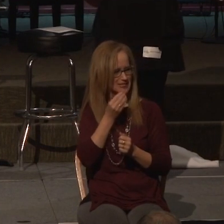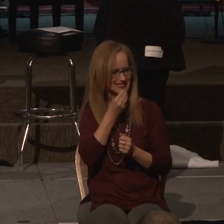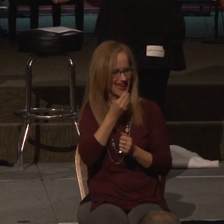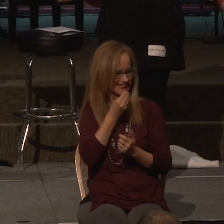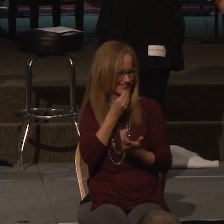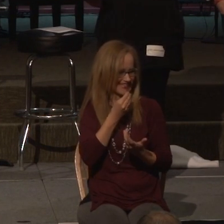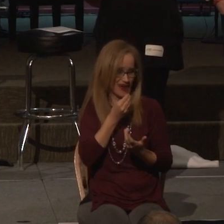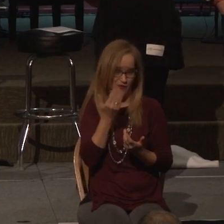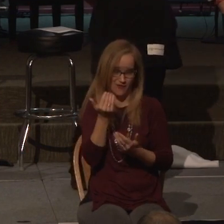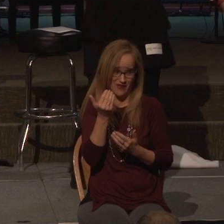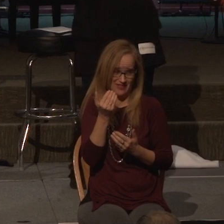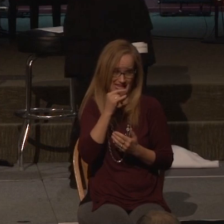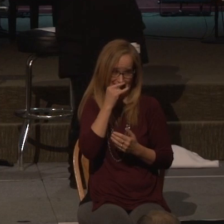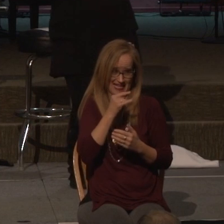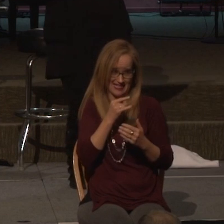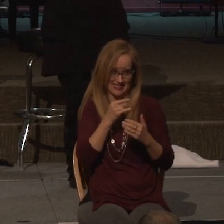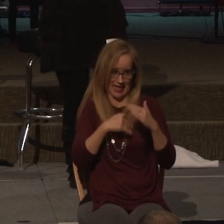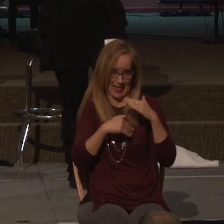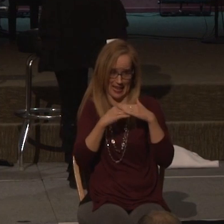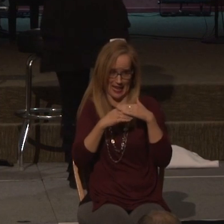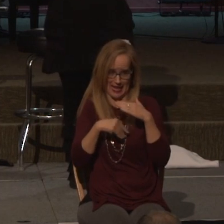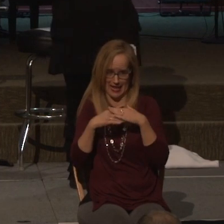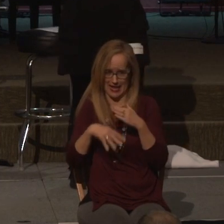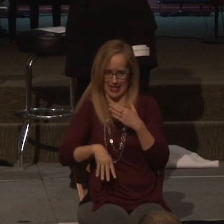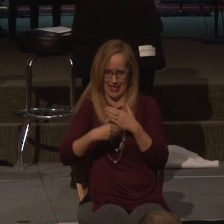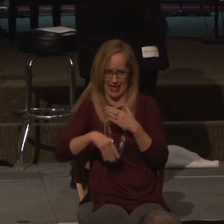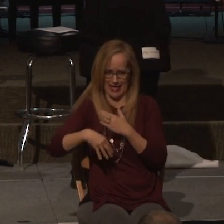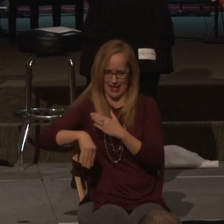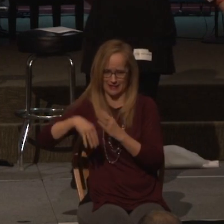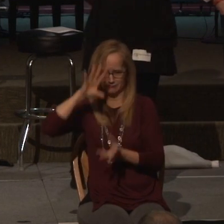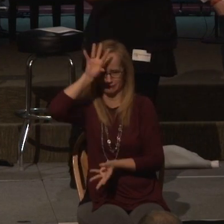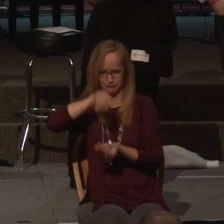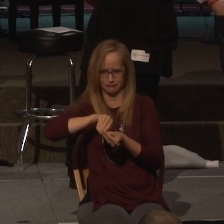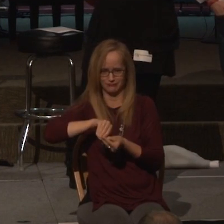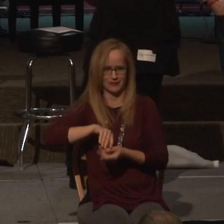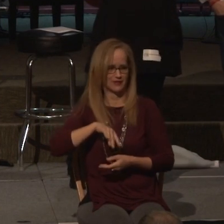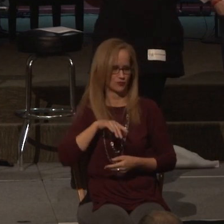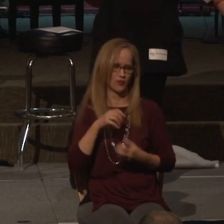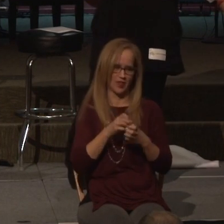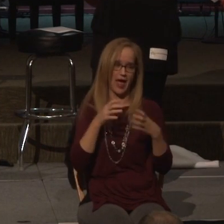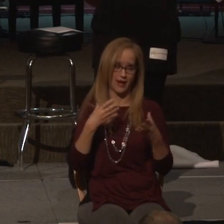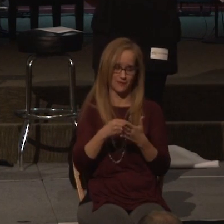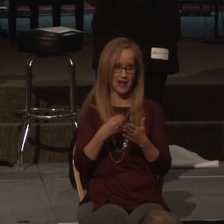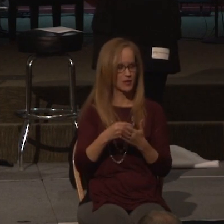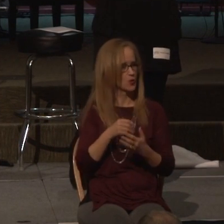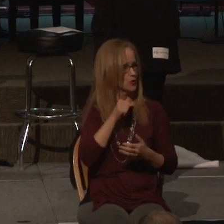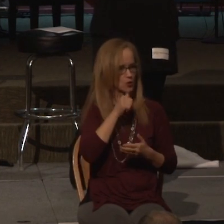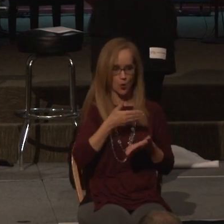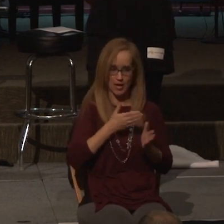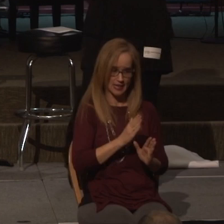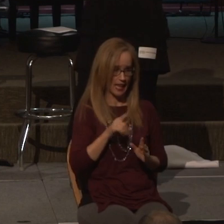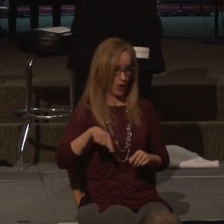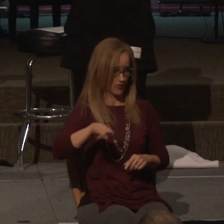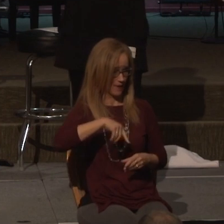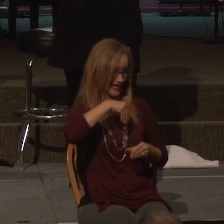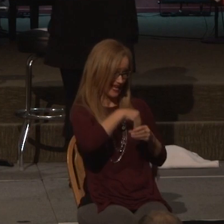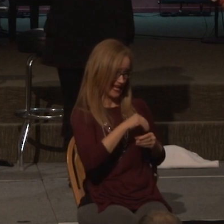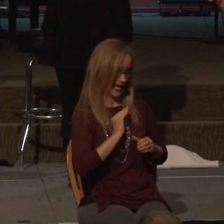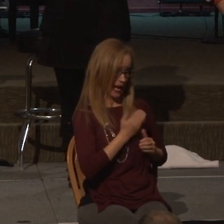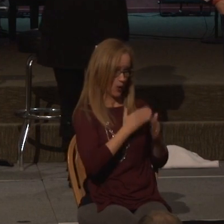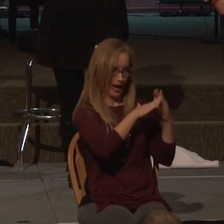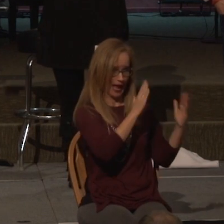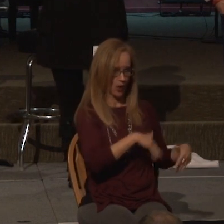that adds up. That adds up every day for the fall and summer. Or our yard. Like, we don't allow them in our house because we haven't met their mommies and daddies,